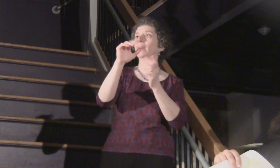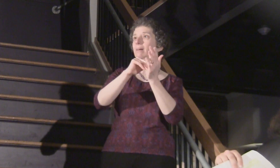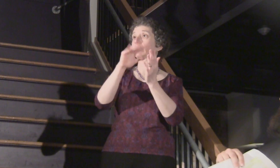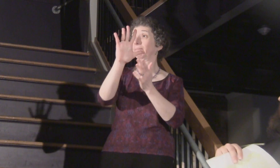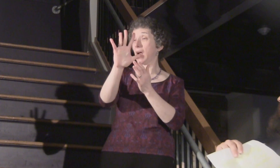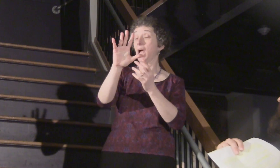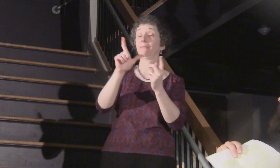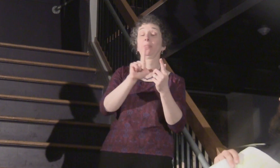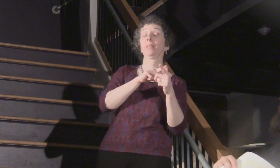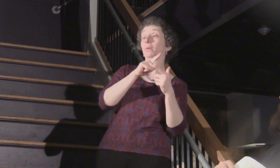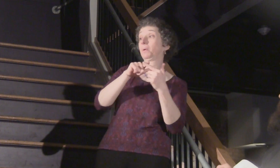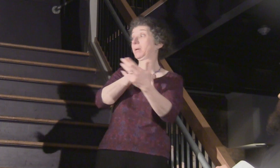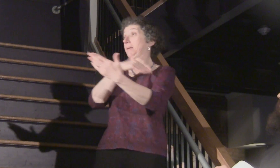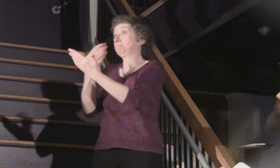I was staying until